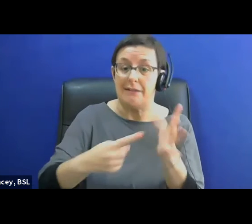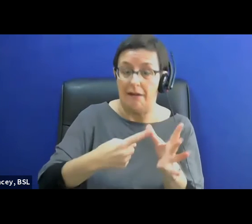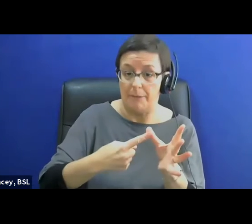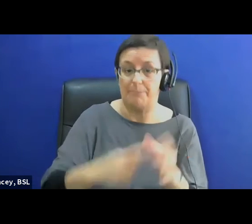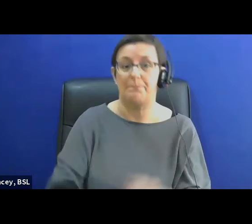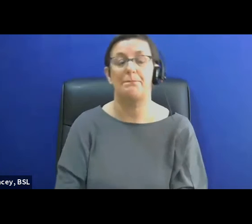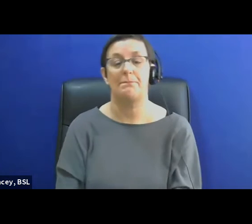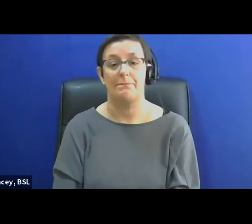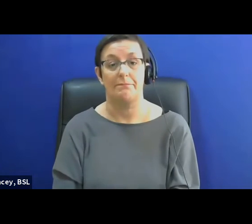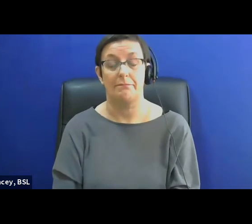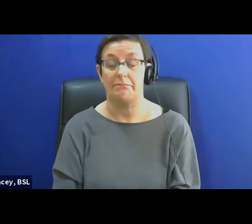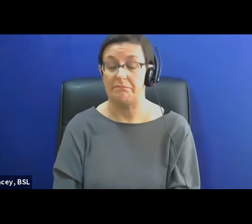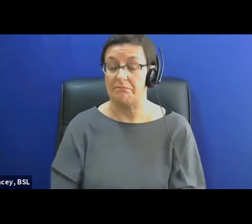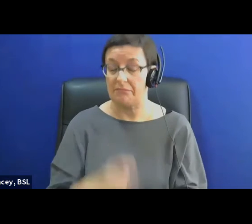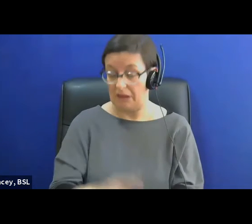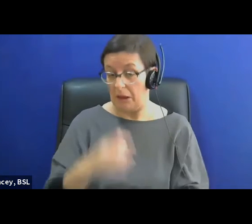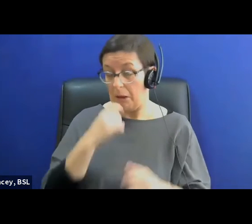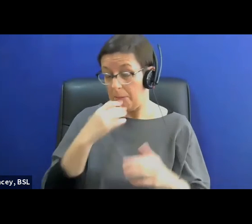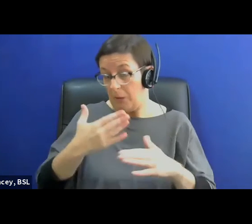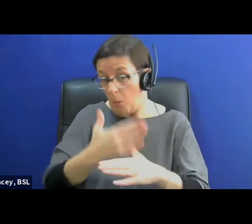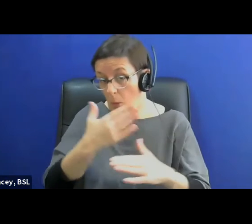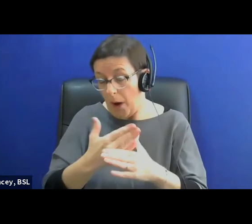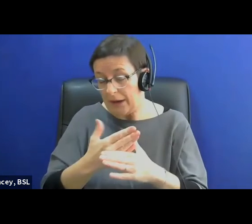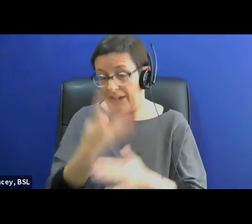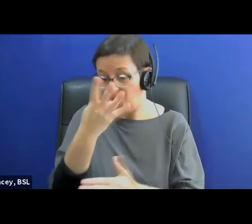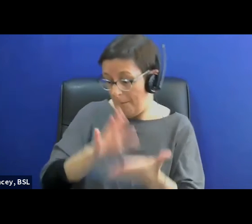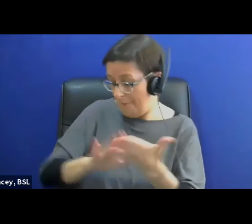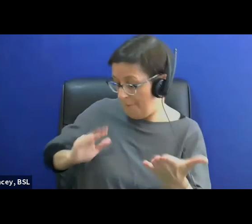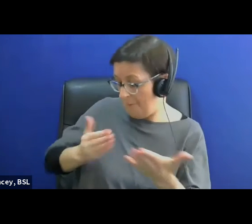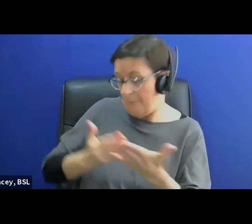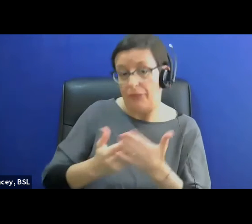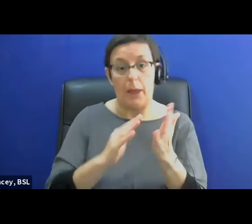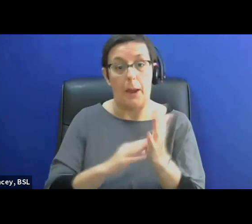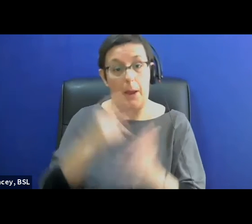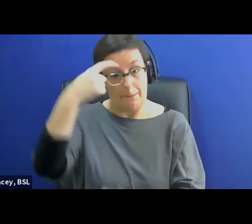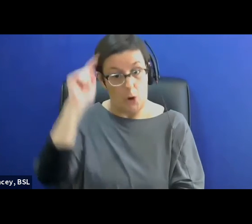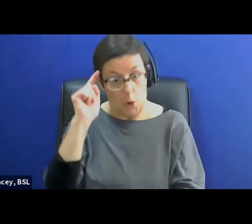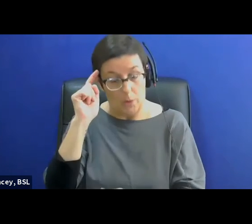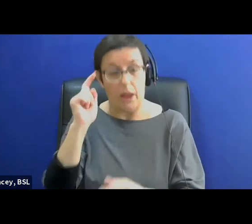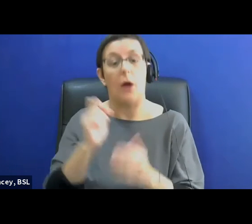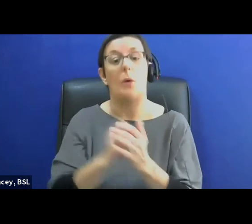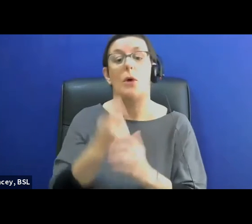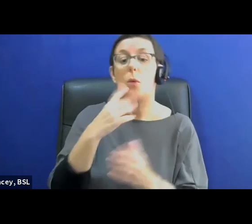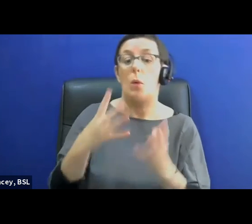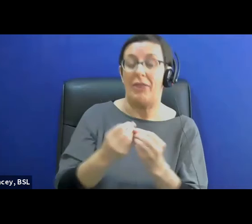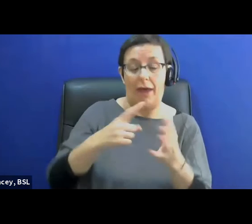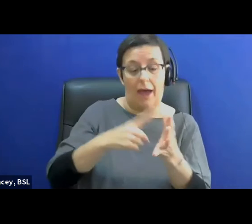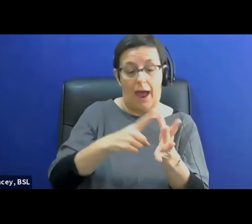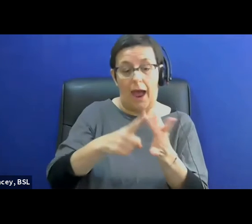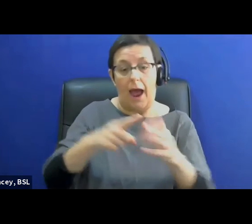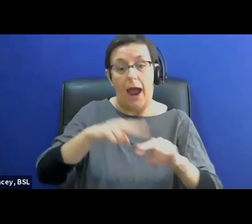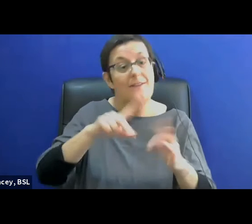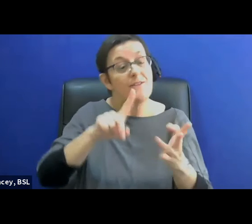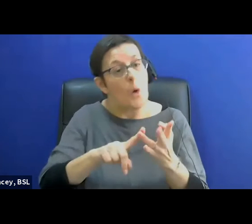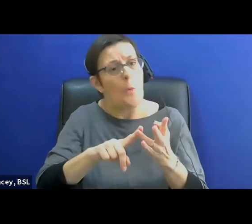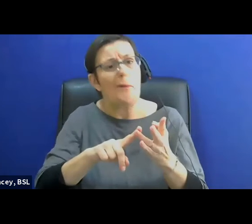So we've been working in Mongolia for the last 4 months with our research partners, IFO, an Italian NGO based in Mongolia since the